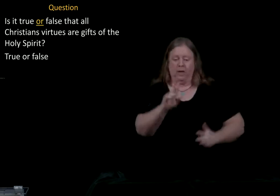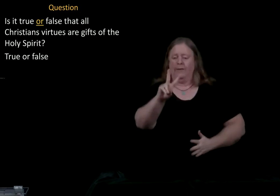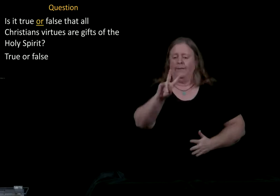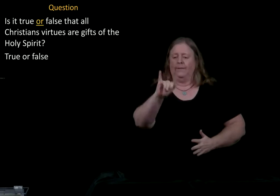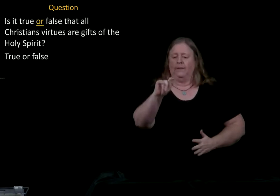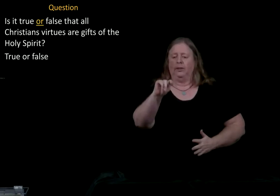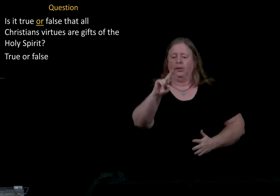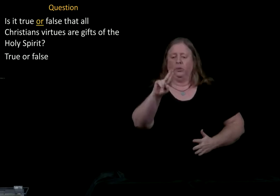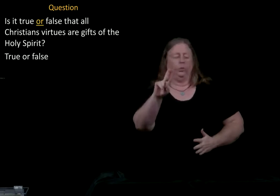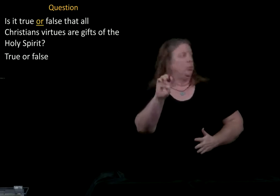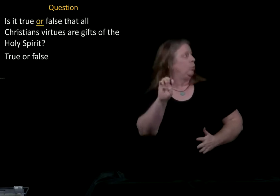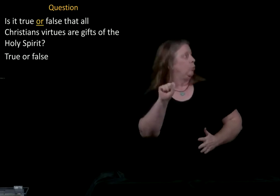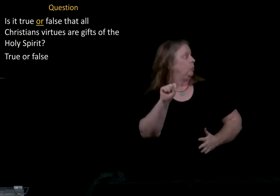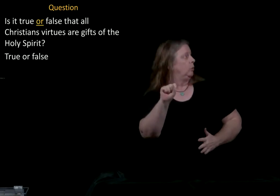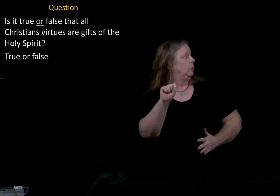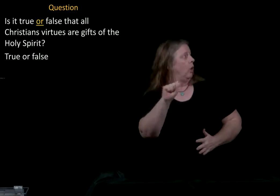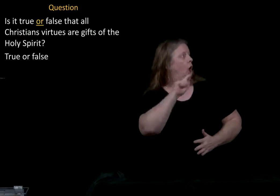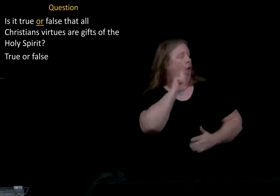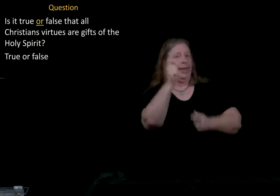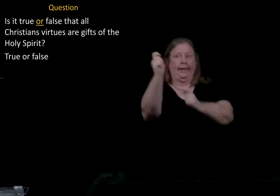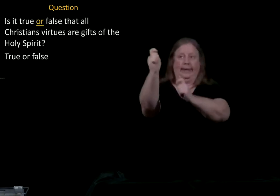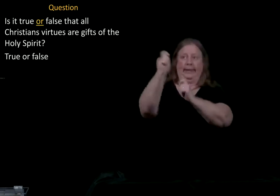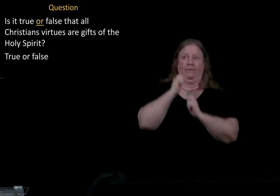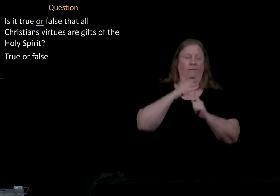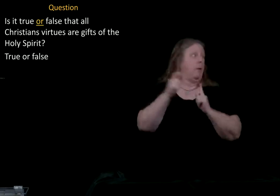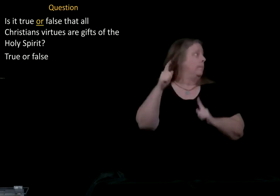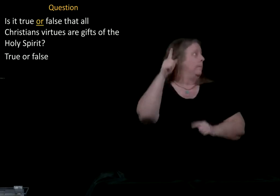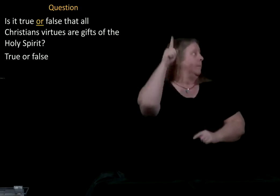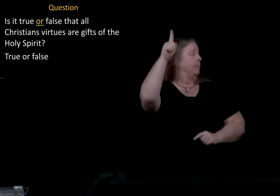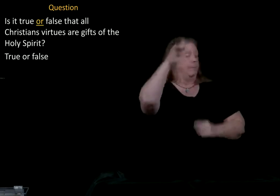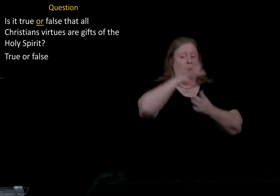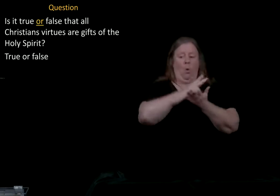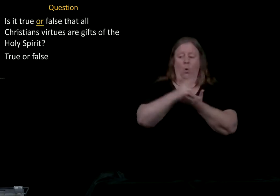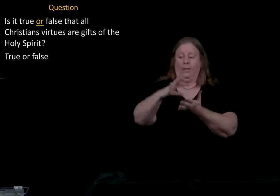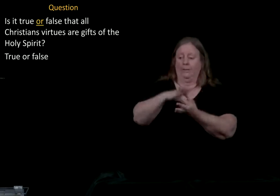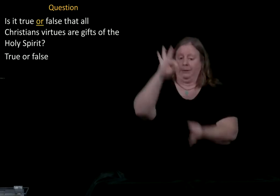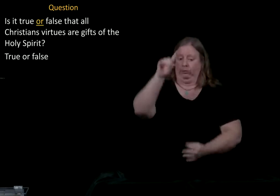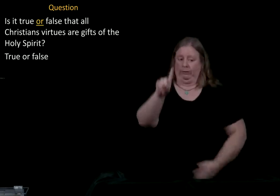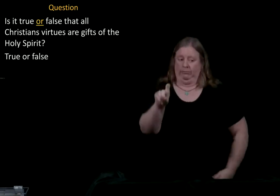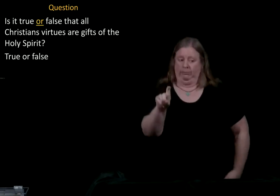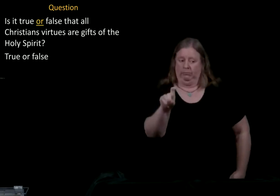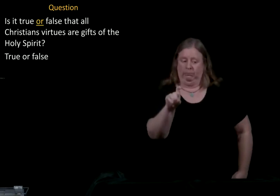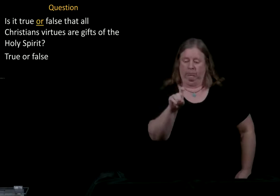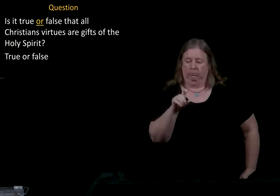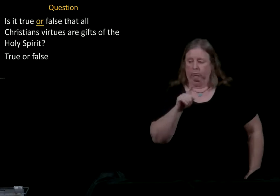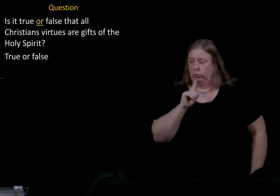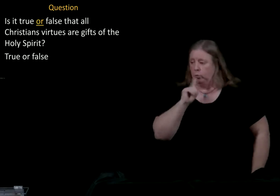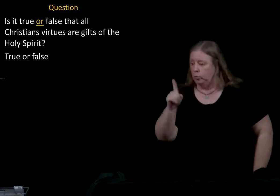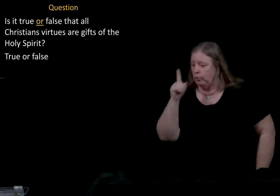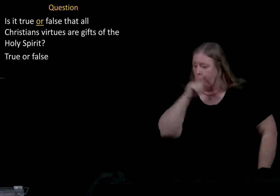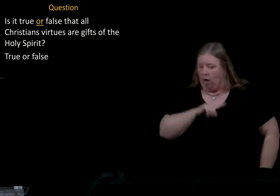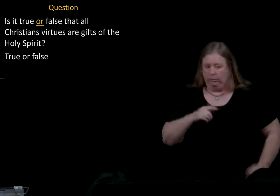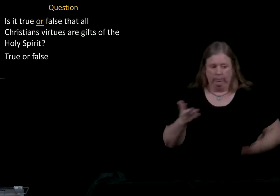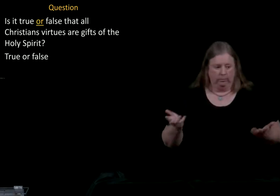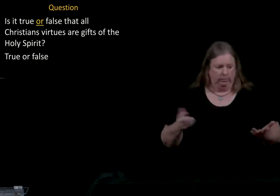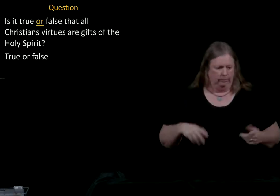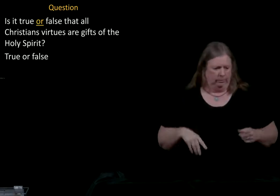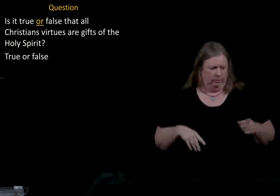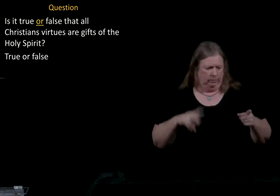all Christian virtues are gifts of the Holy Spirit? True or false? What do you